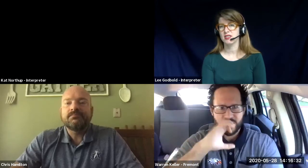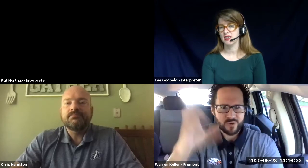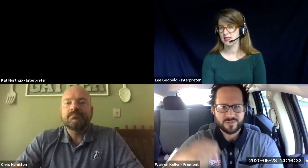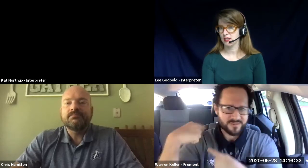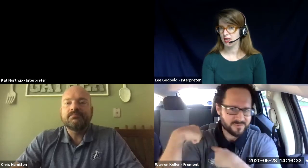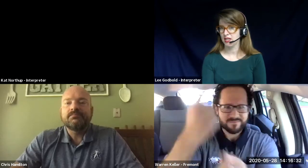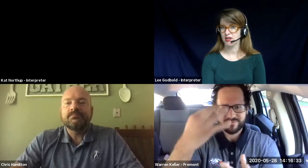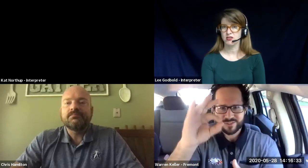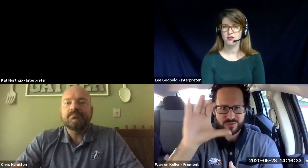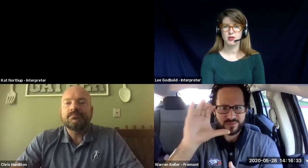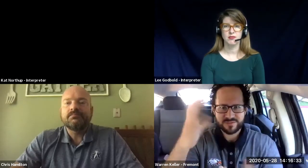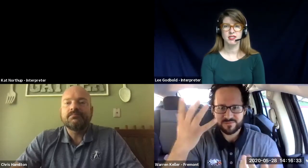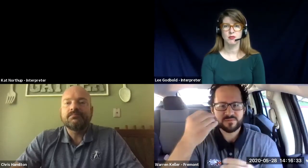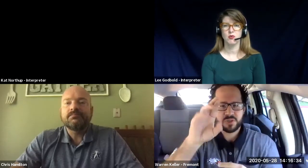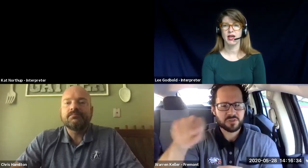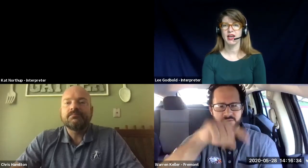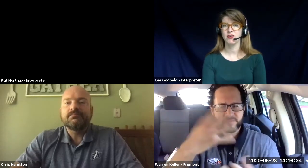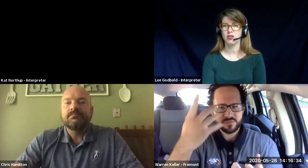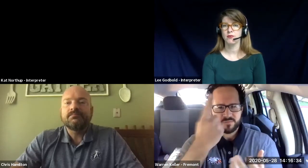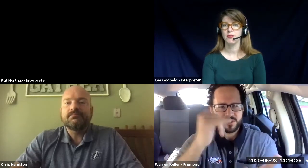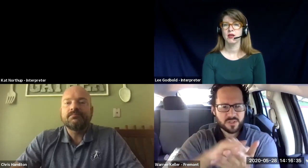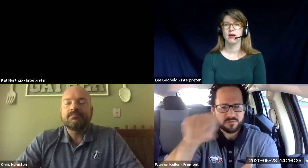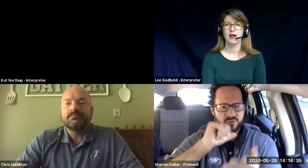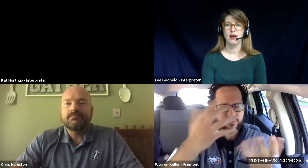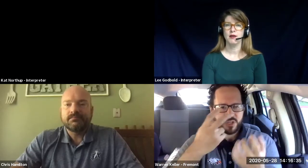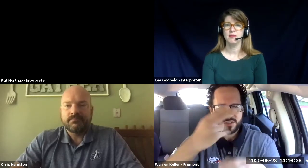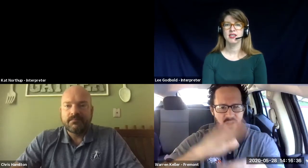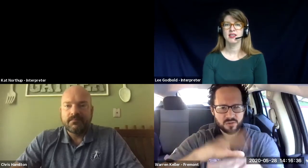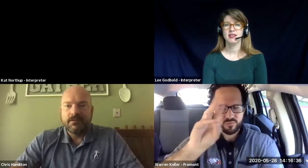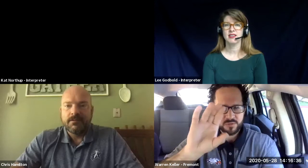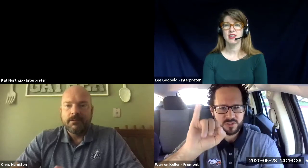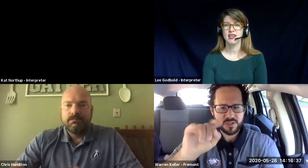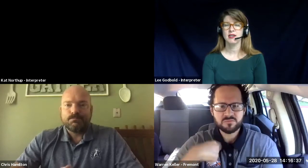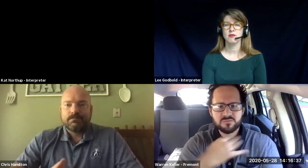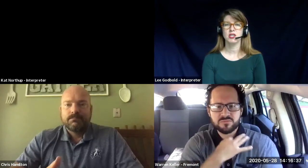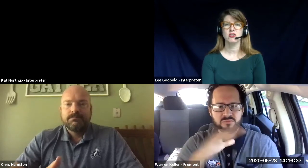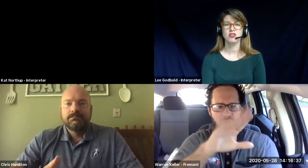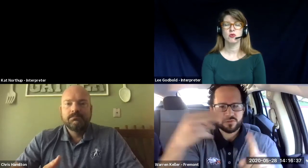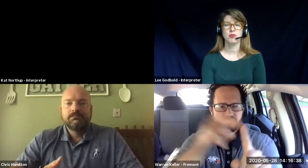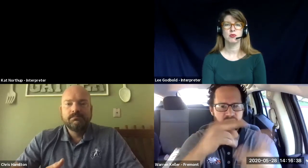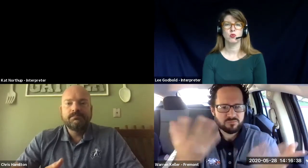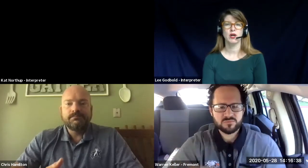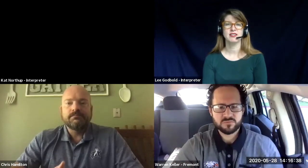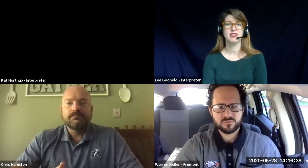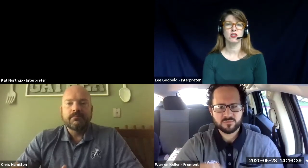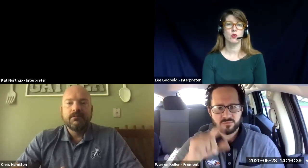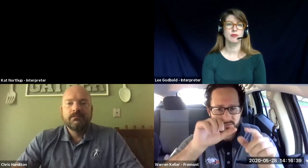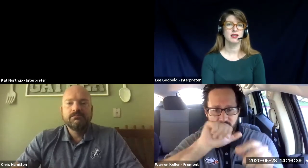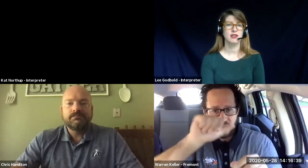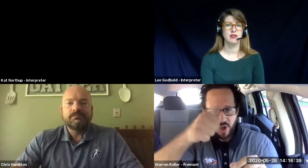in sending me any records, football, basketball, what have you, anything like that, I'd be curious to know what people are wanting to see on the website. I'd love